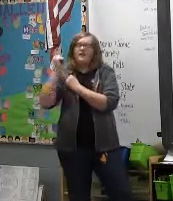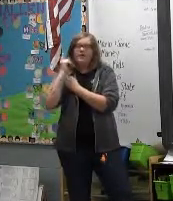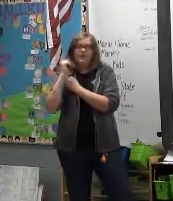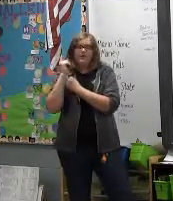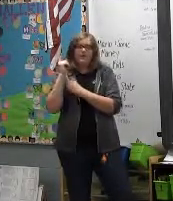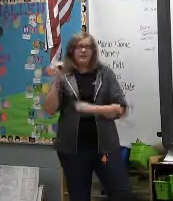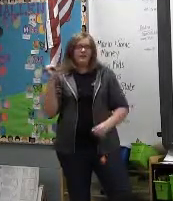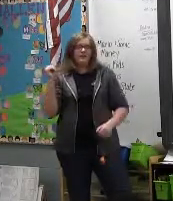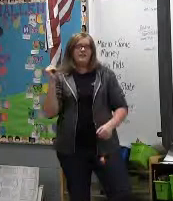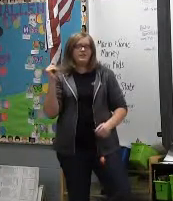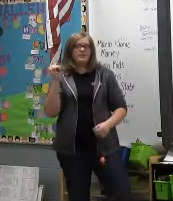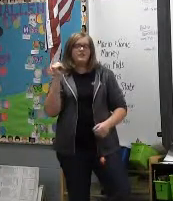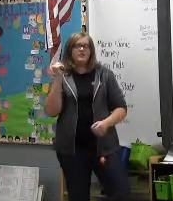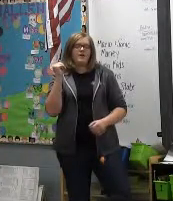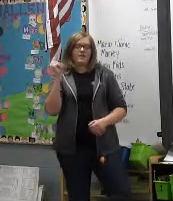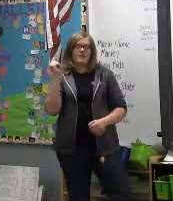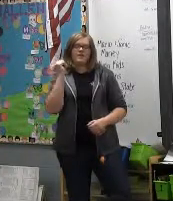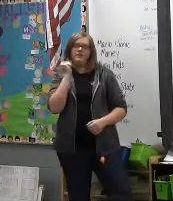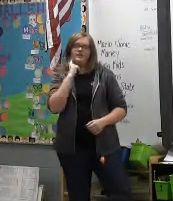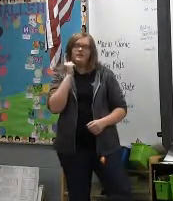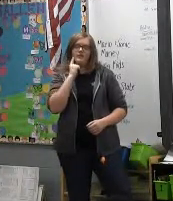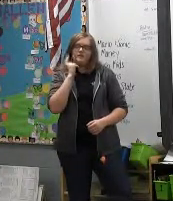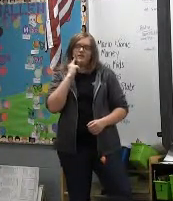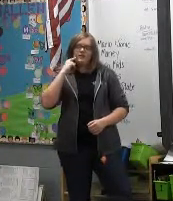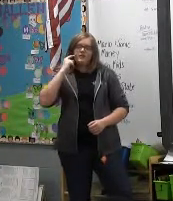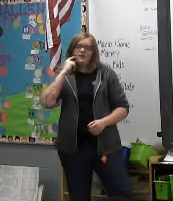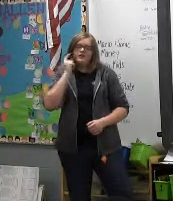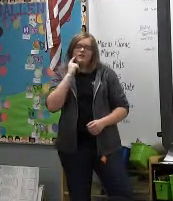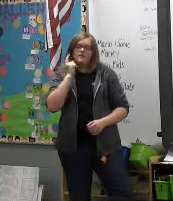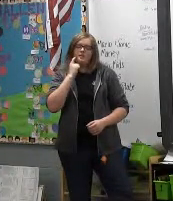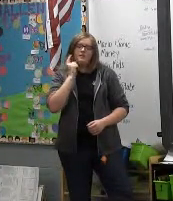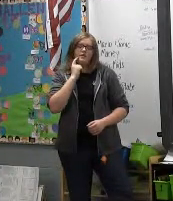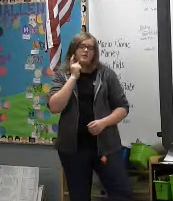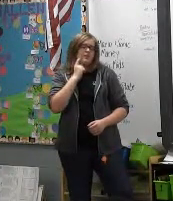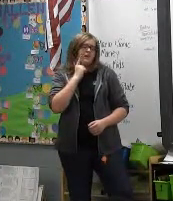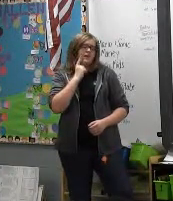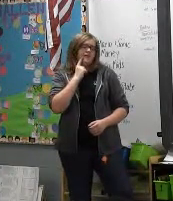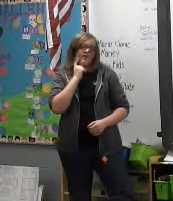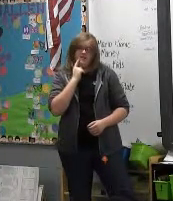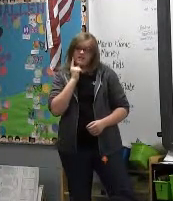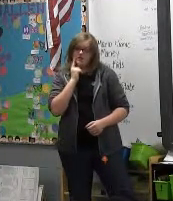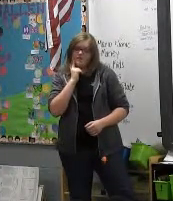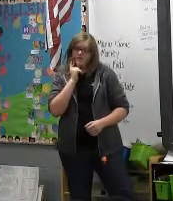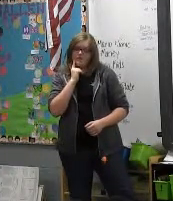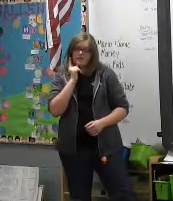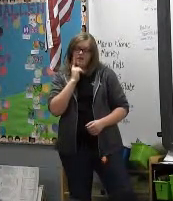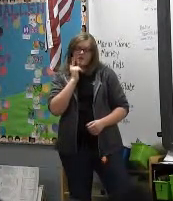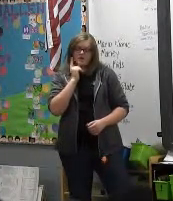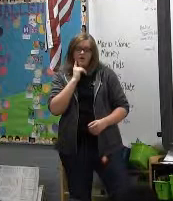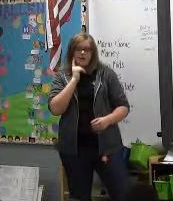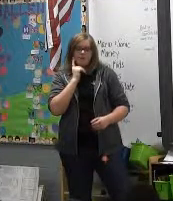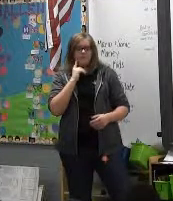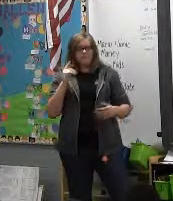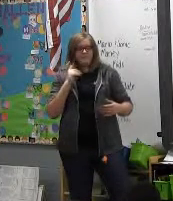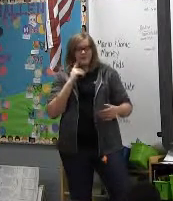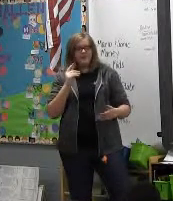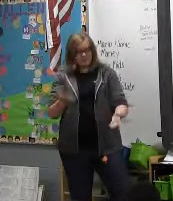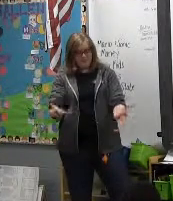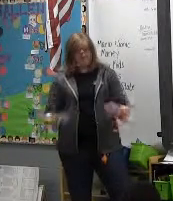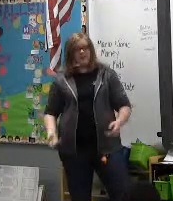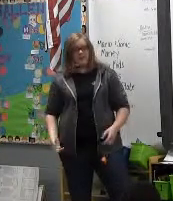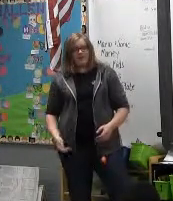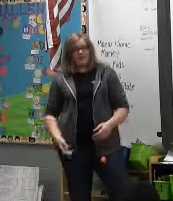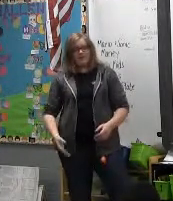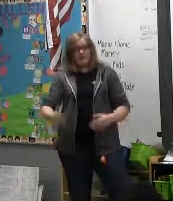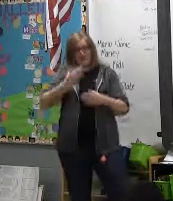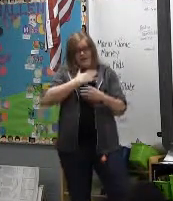And we're going to learn the next word is mom. Poke your cheek right there. So let's